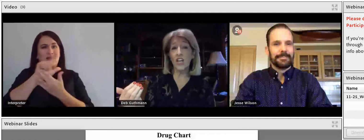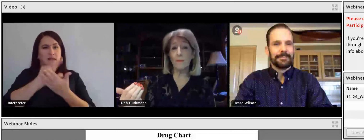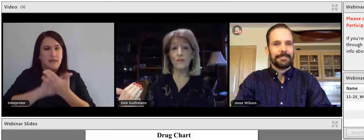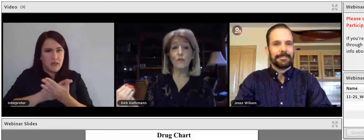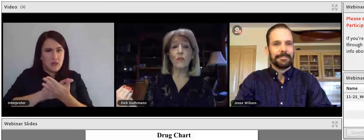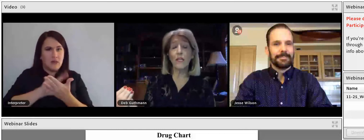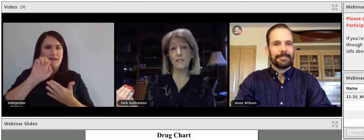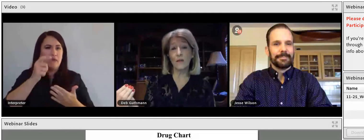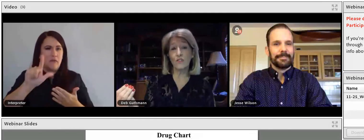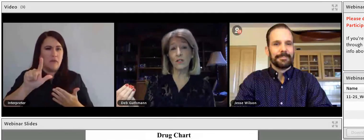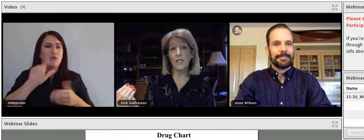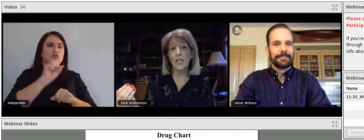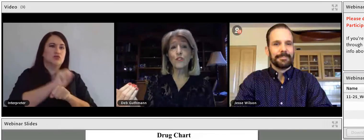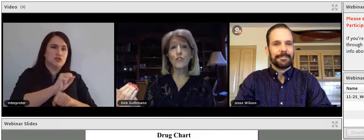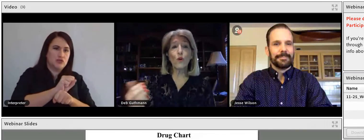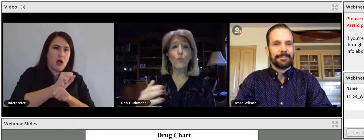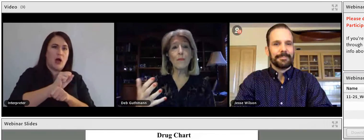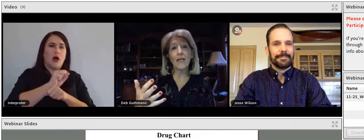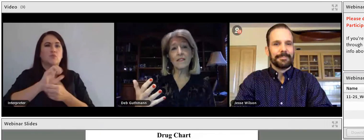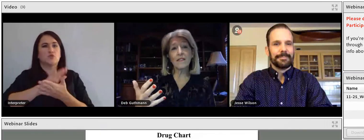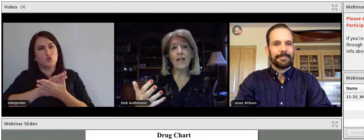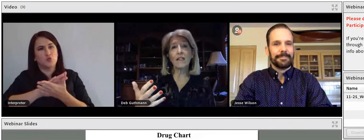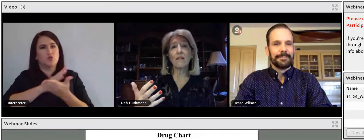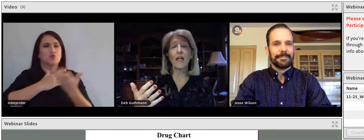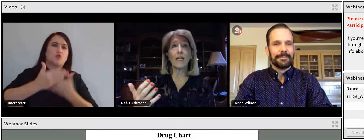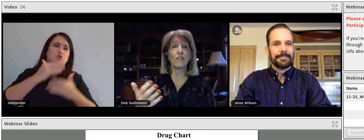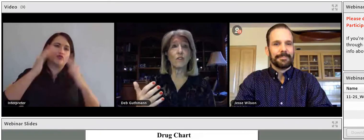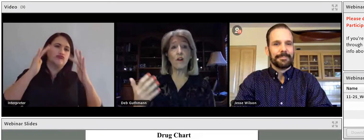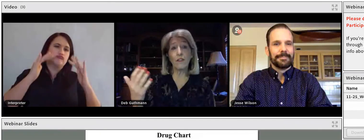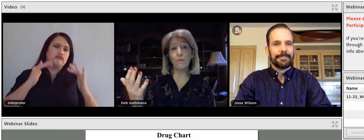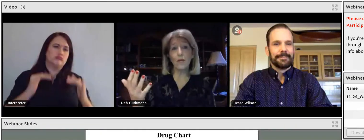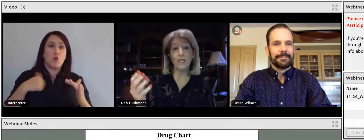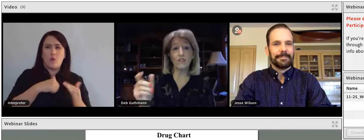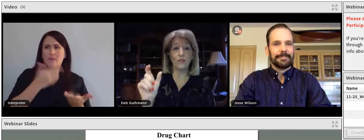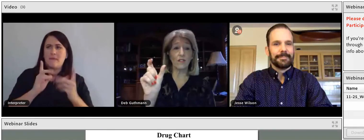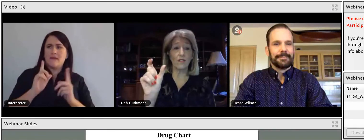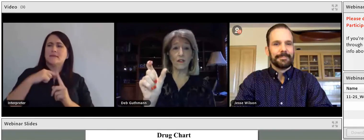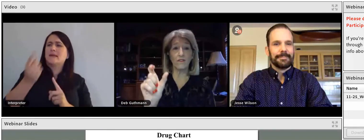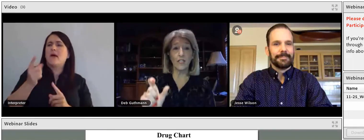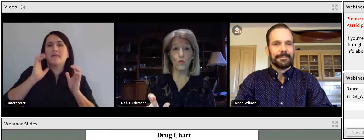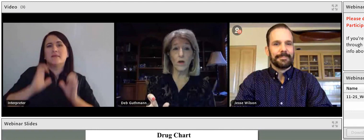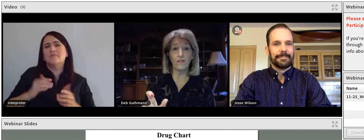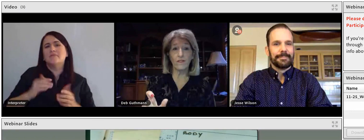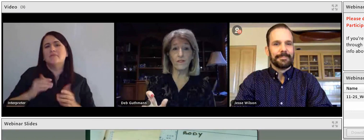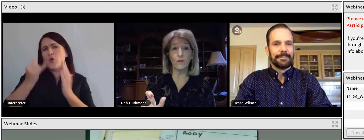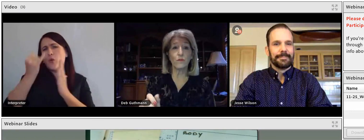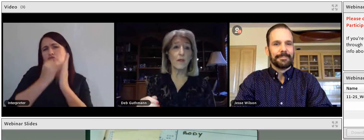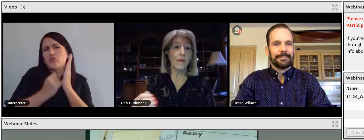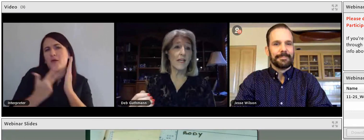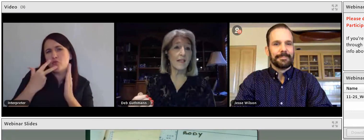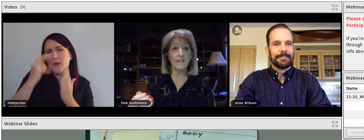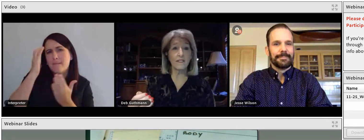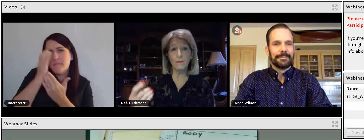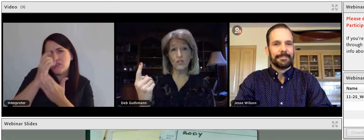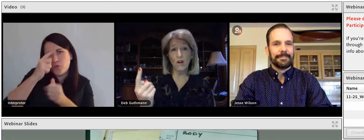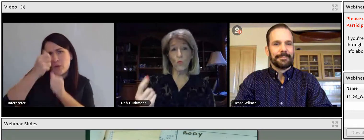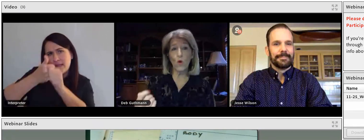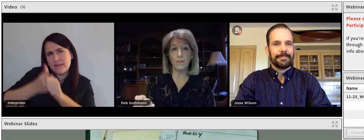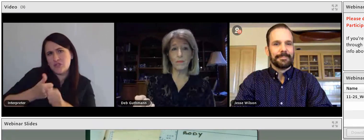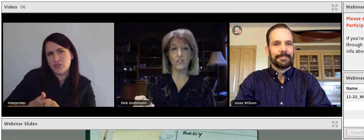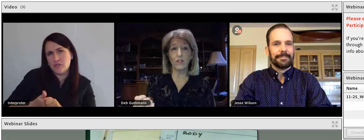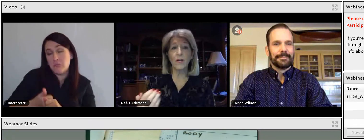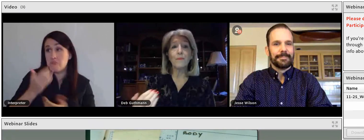legal, job or school, and social. So we might assign a client to draw 3 pictures of each one of those. We might ask